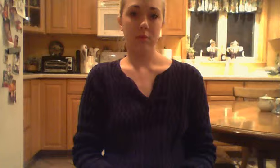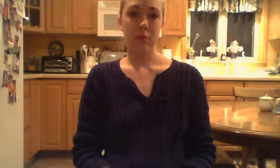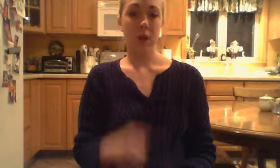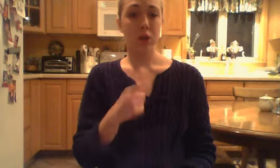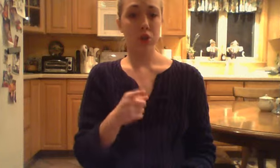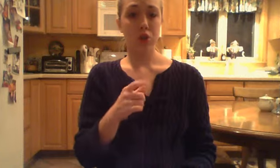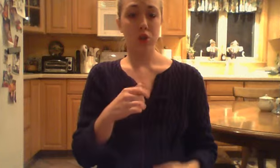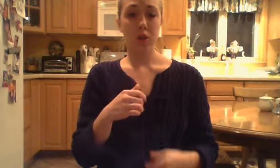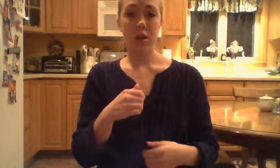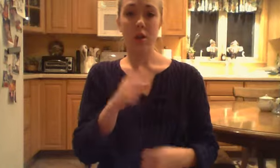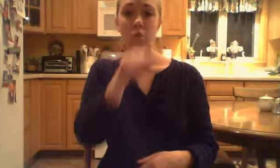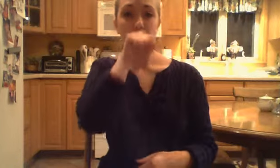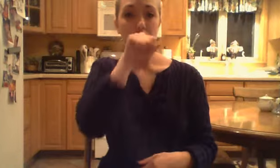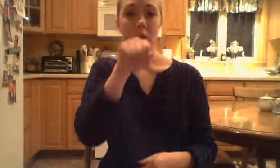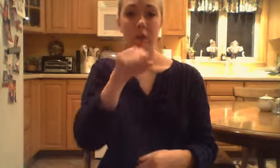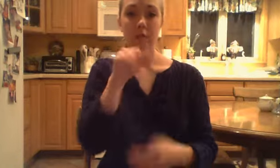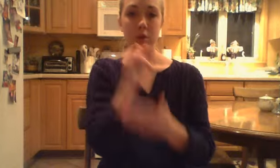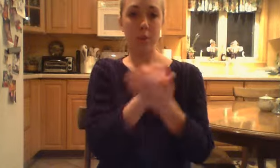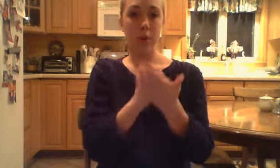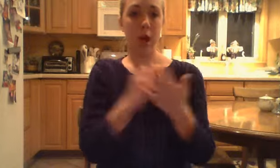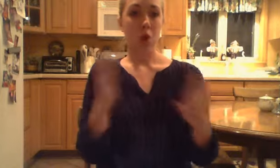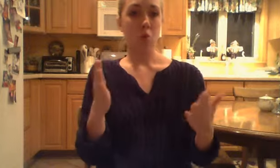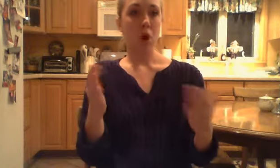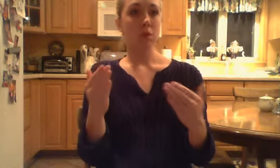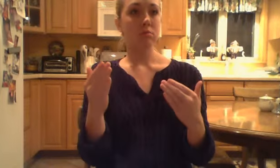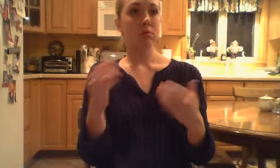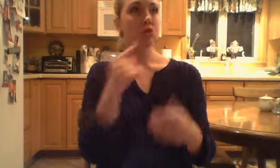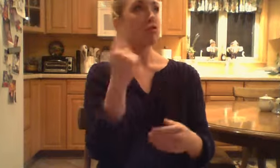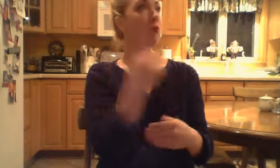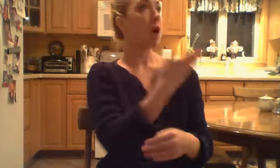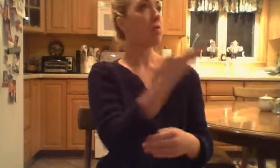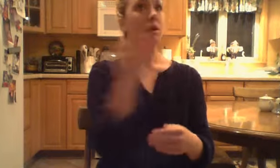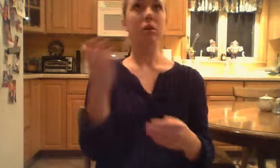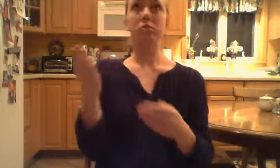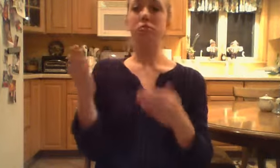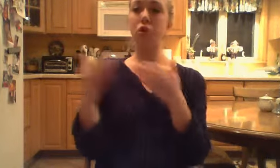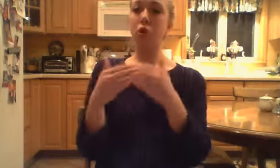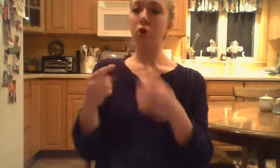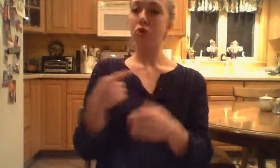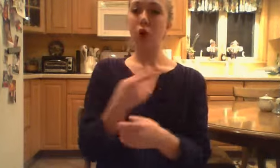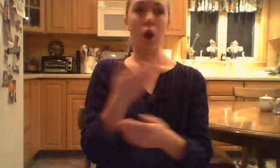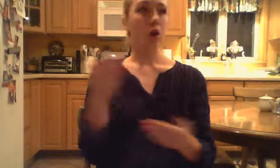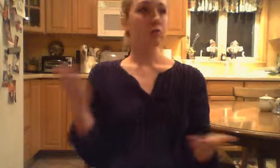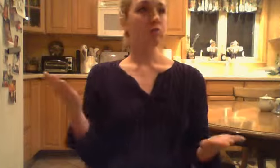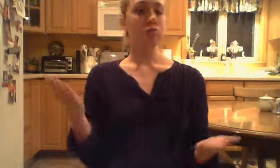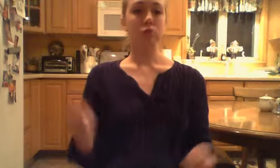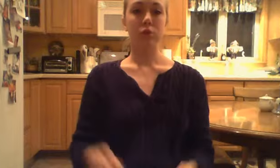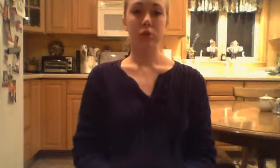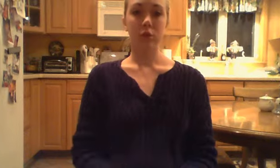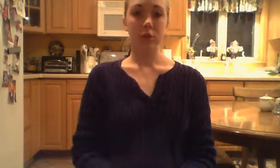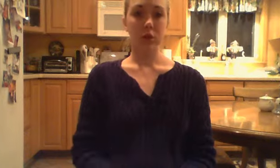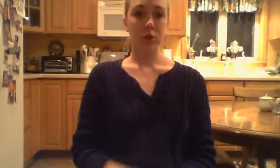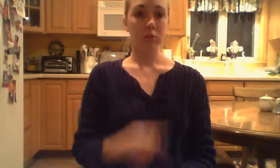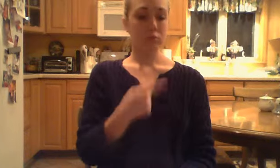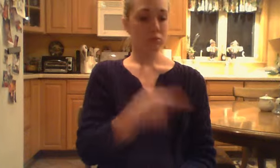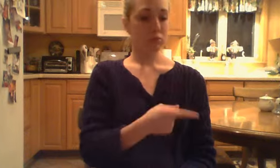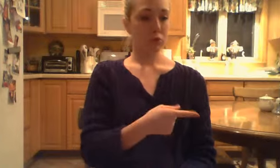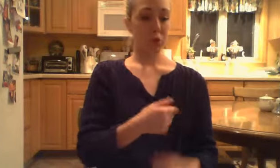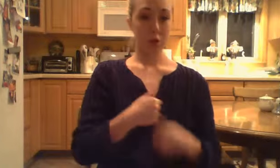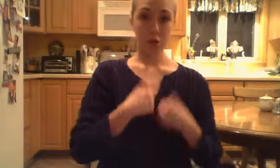the things that were around her. When she was in New York, she painted about the big city. And we have this